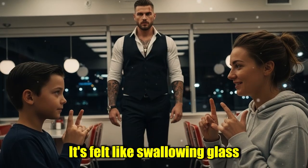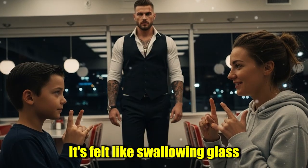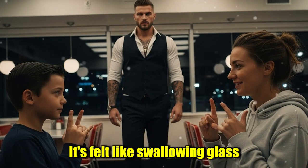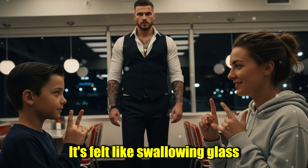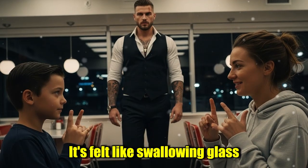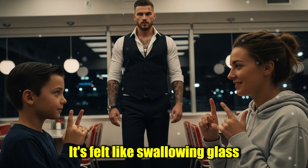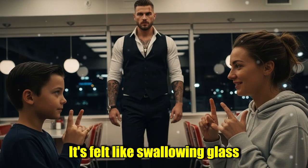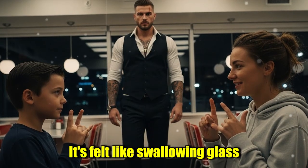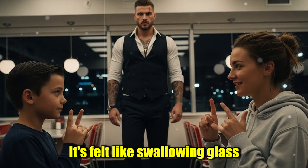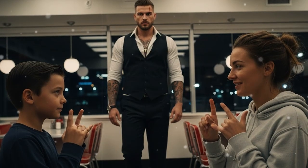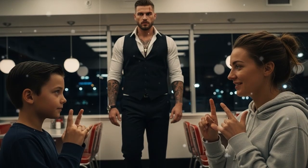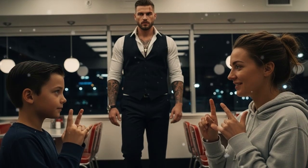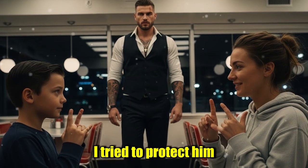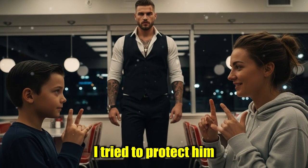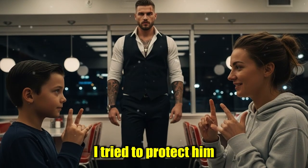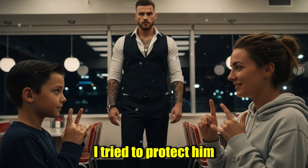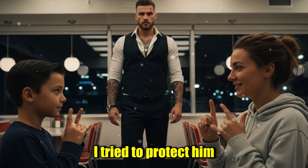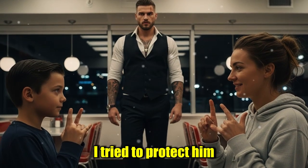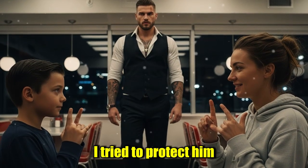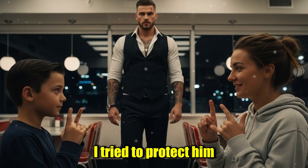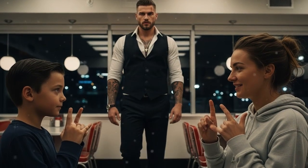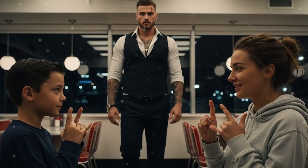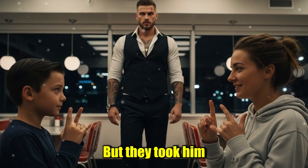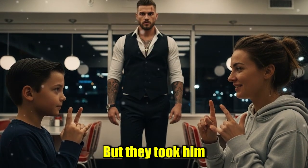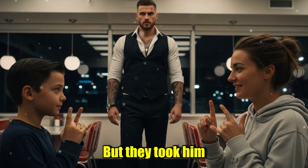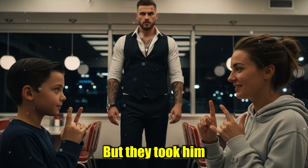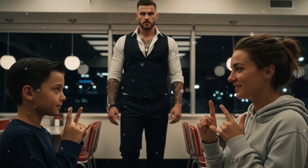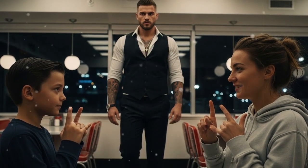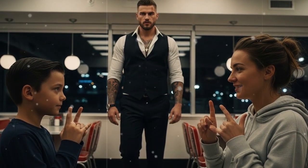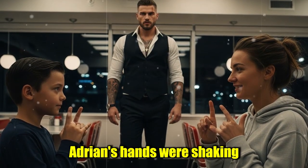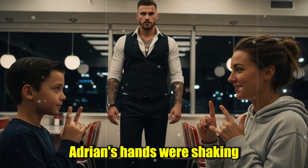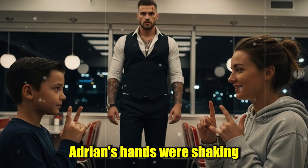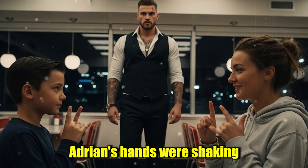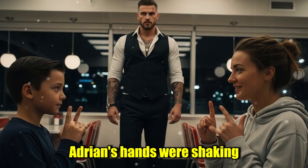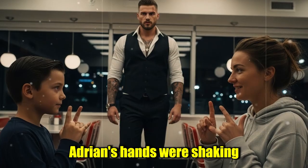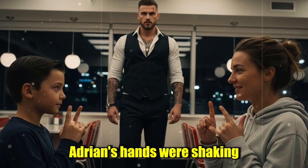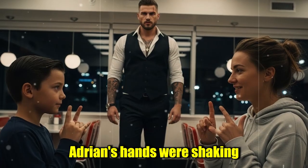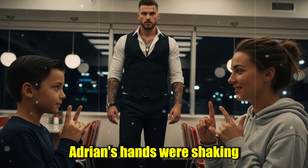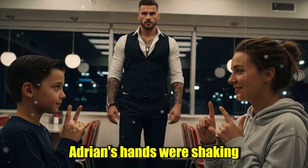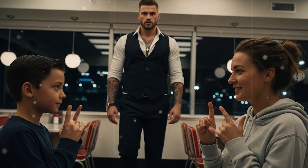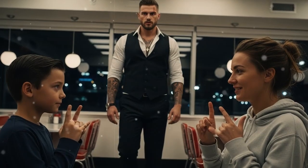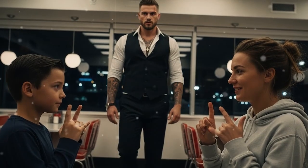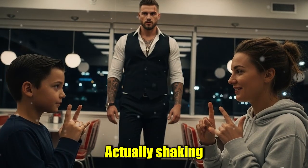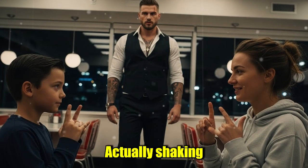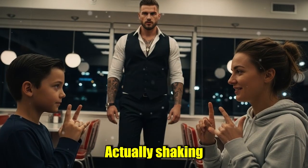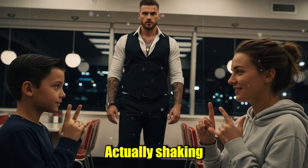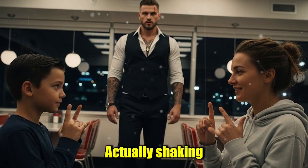felt like swallowing glass. "I tried to protect him, but they took him." Adrian's hands were shaking, actually